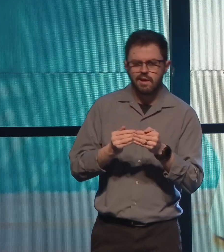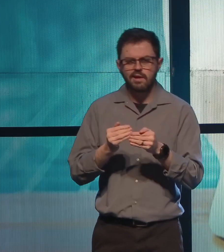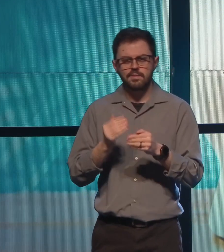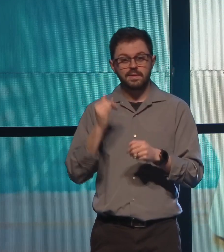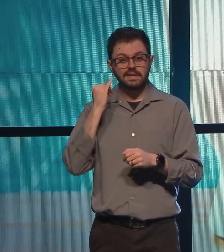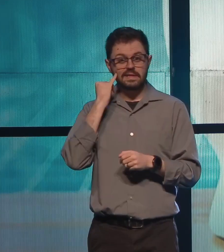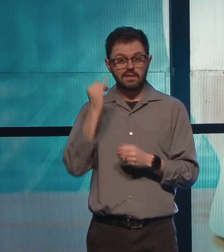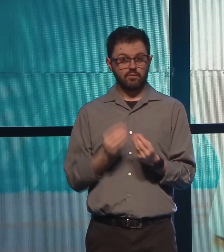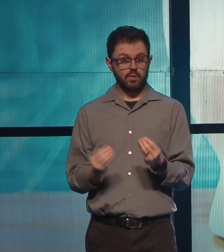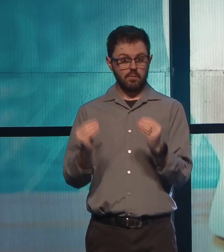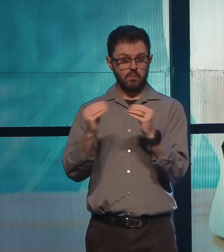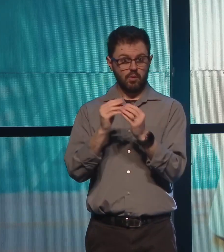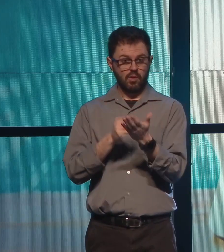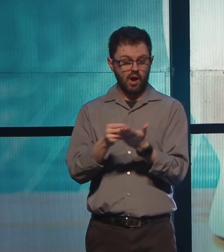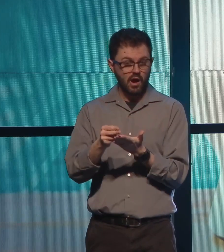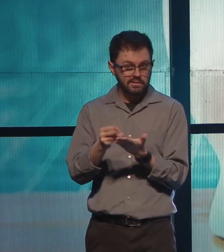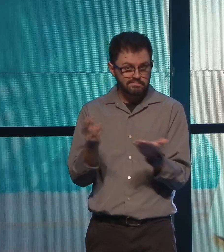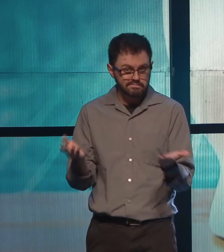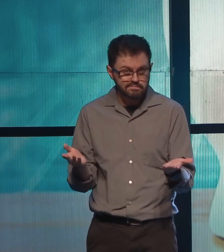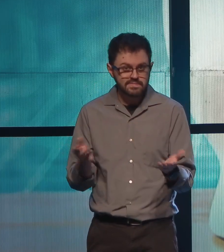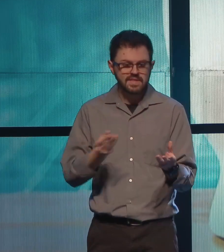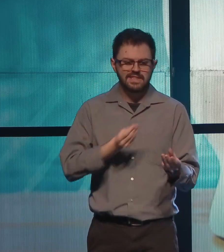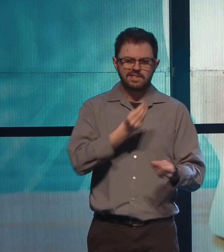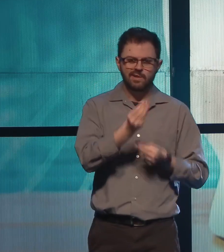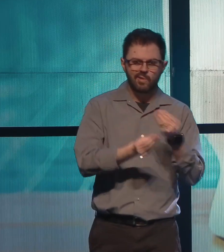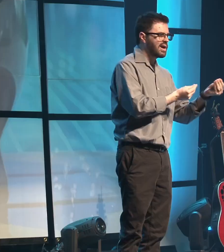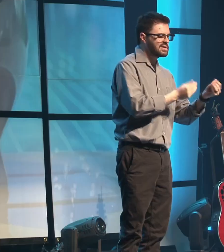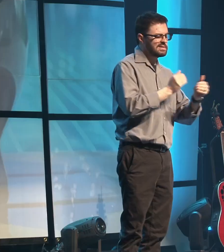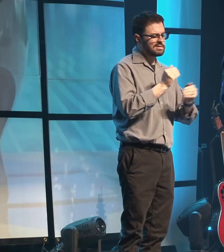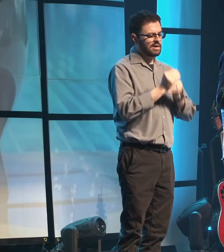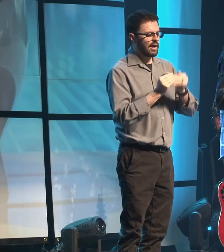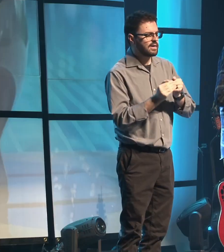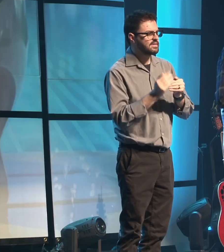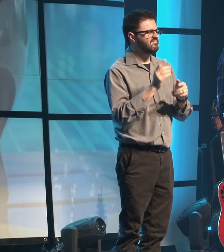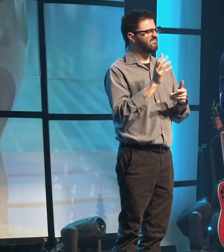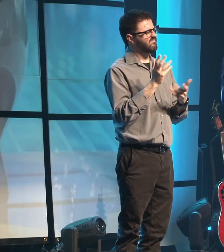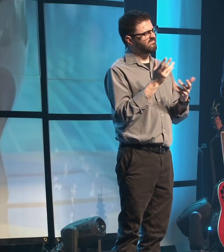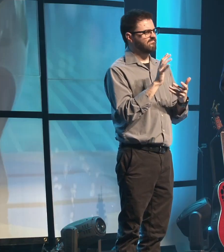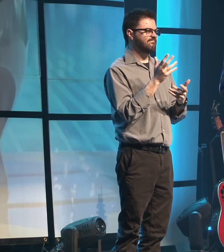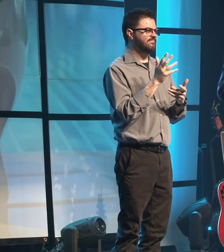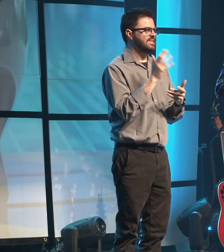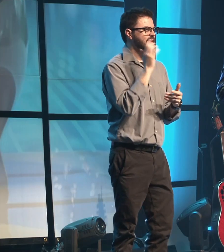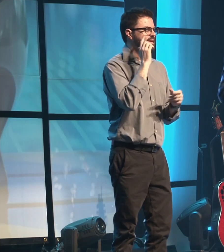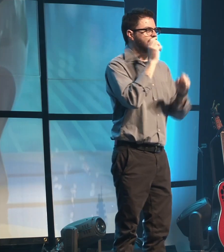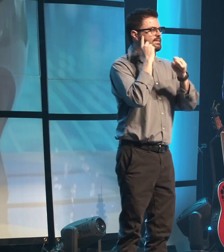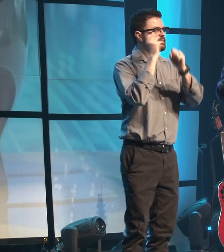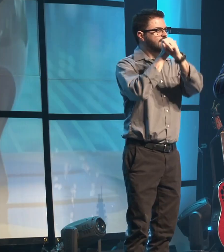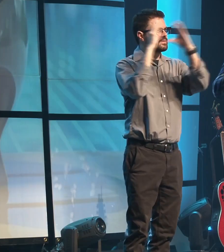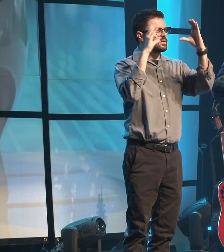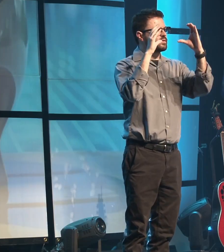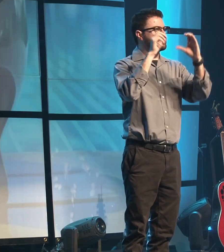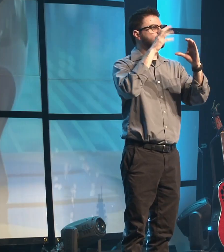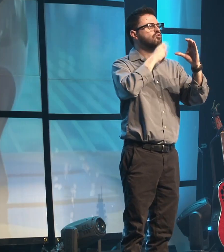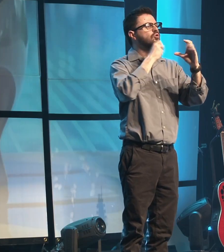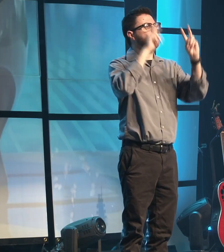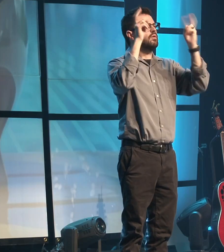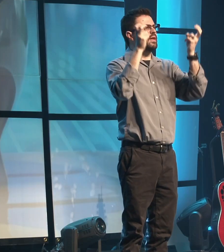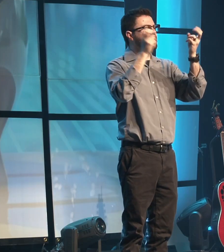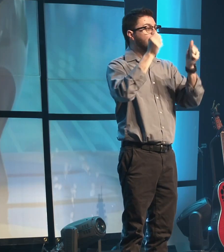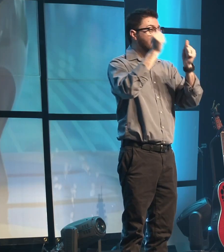more honest, generosity and kindness, right, is kind of like the old saying, like everybody wants to go to heaven, but nobody wants